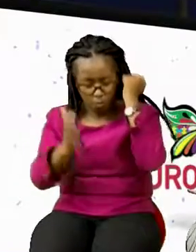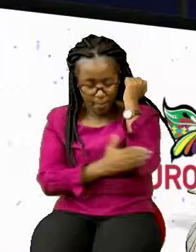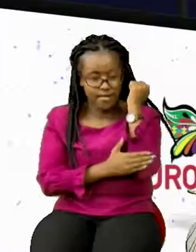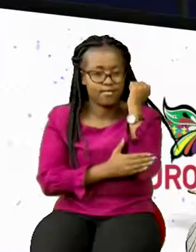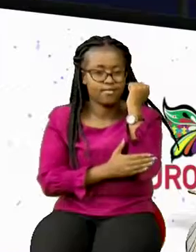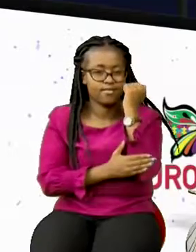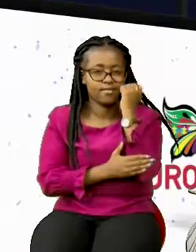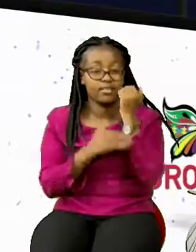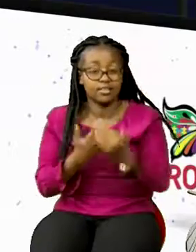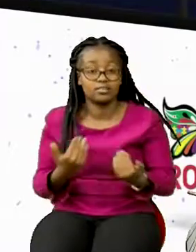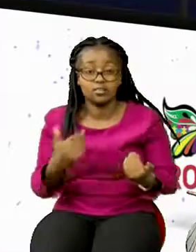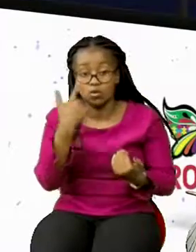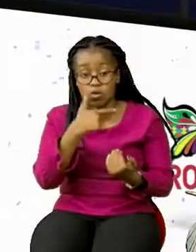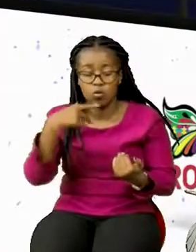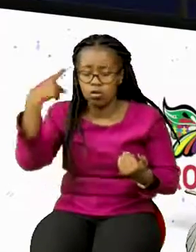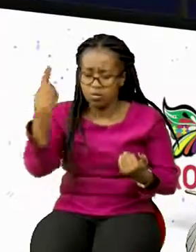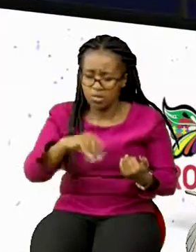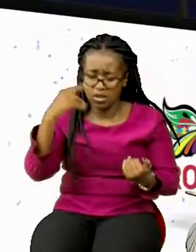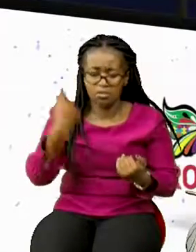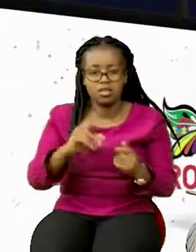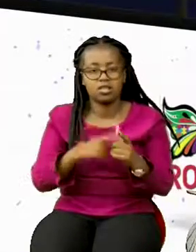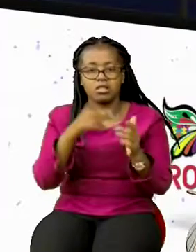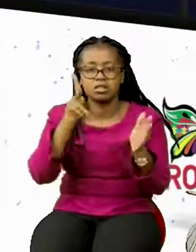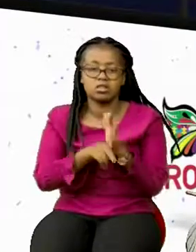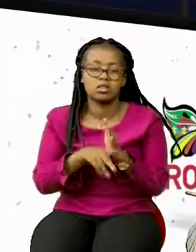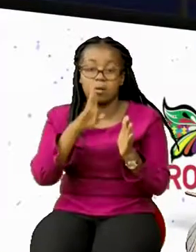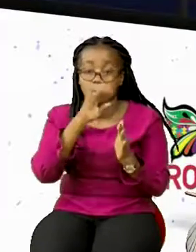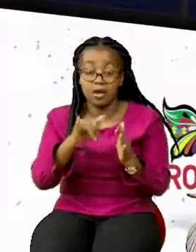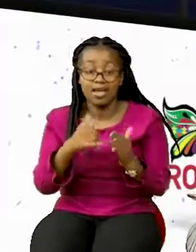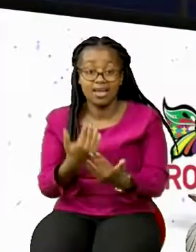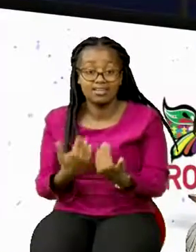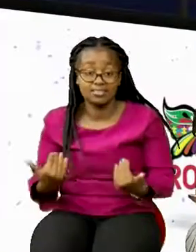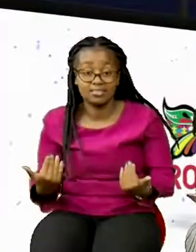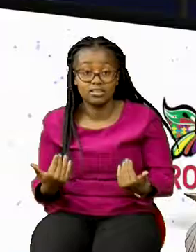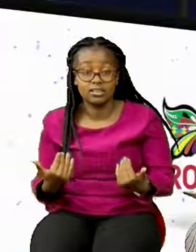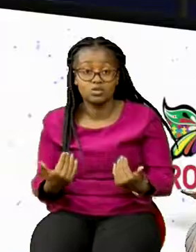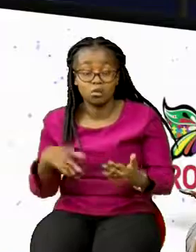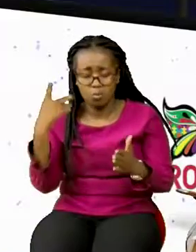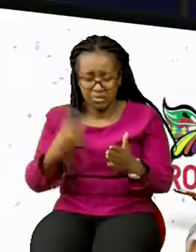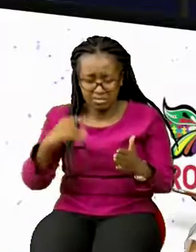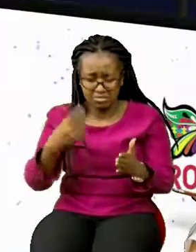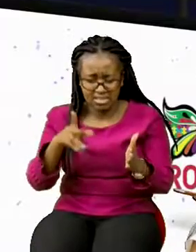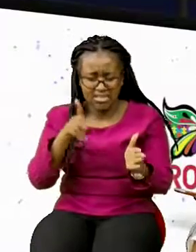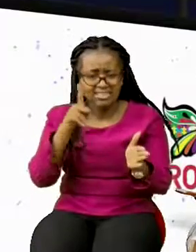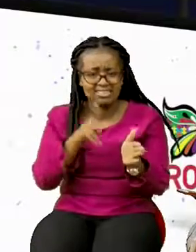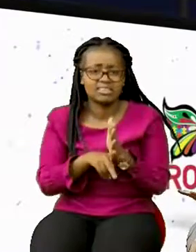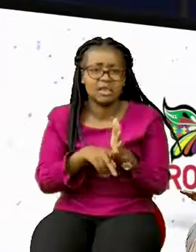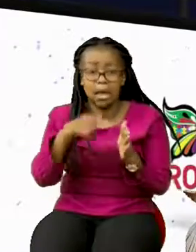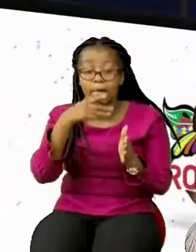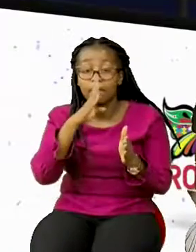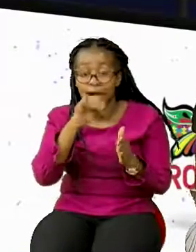far, is a child who was beaten to death by a teacher because of